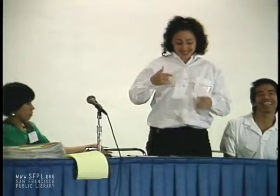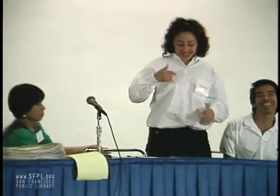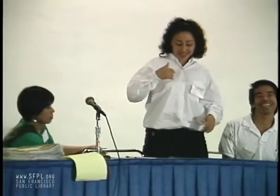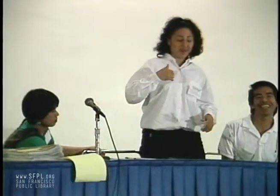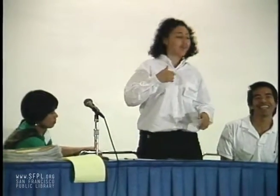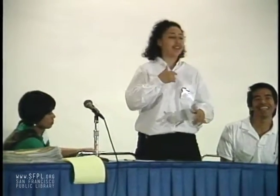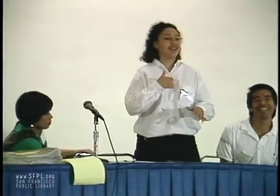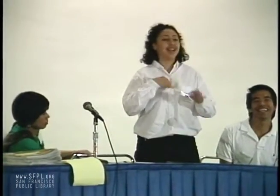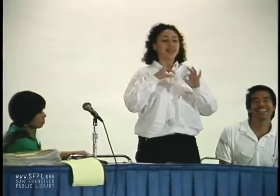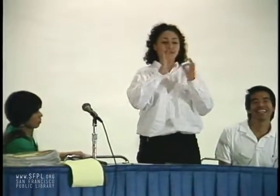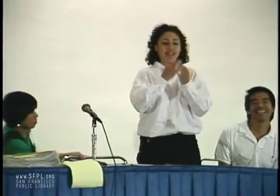Okay.